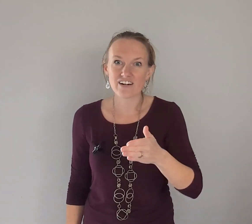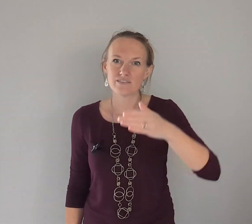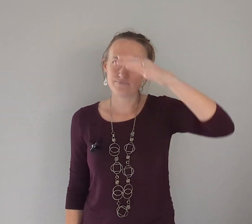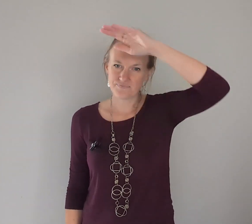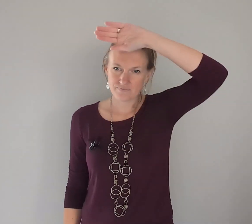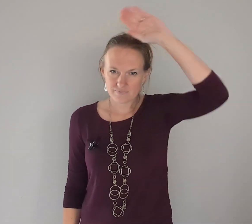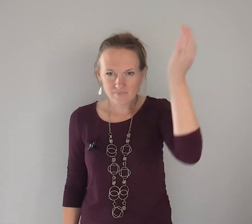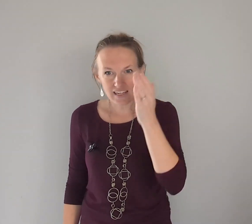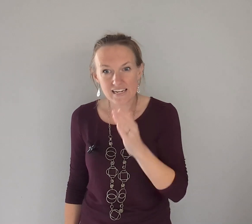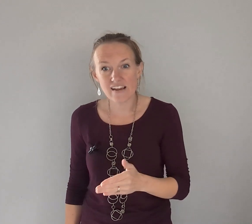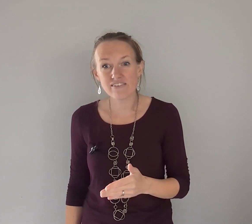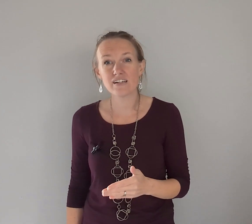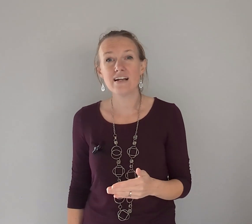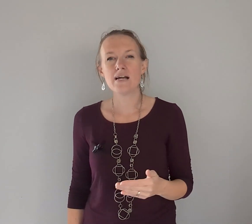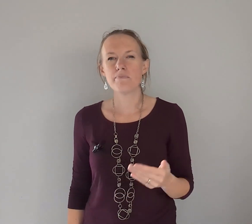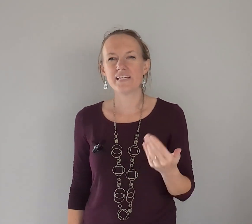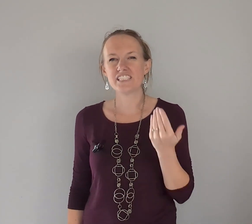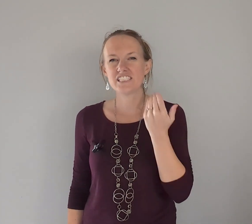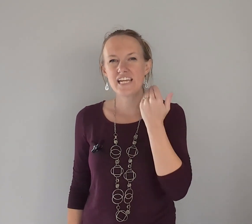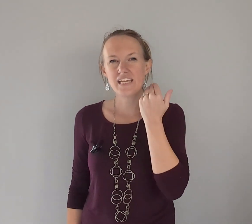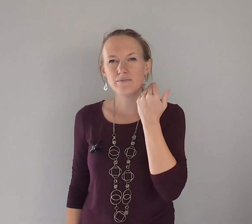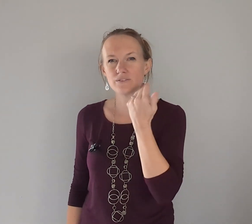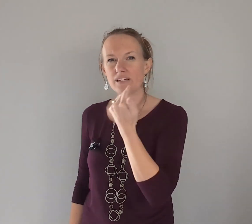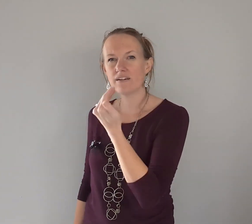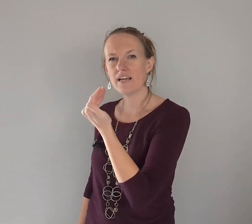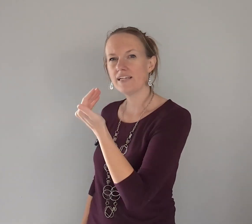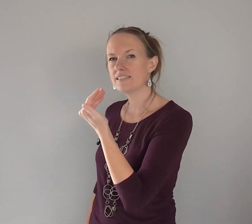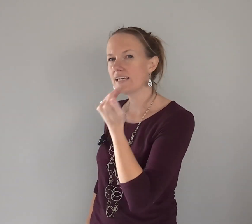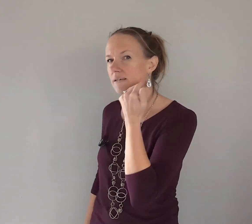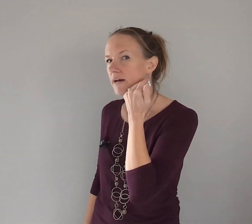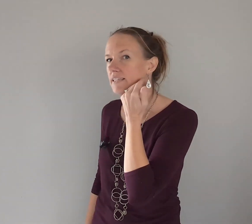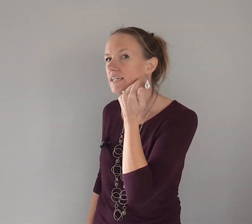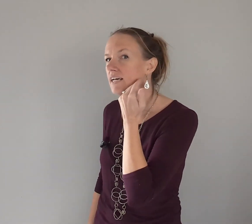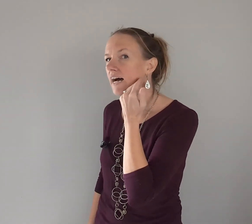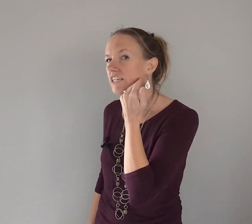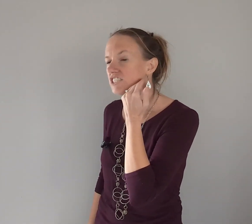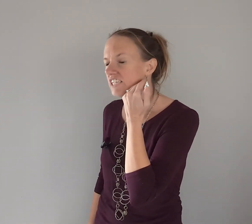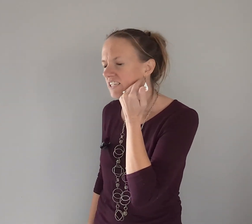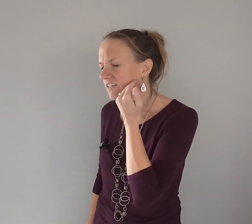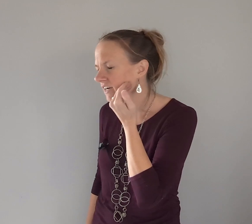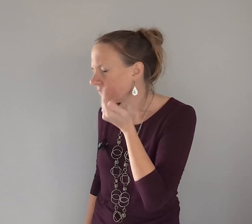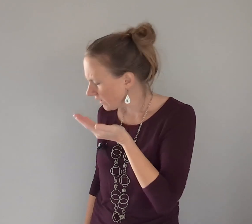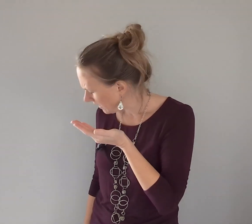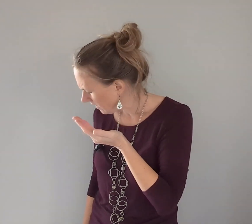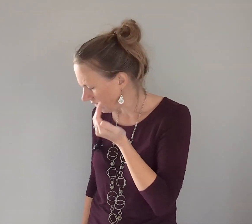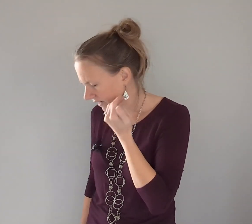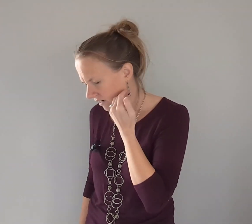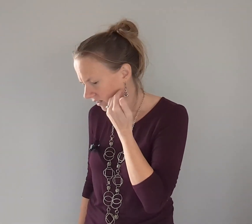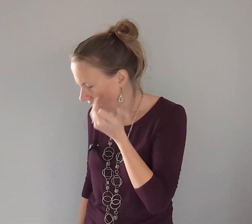Never. Never be ashamed. So here your hand's slightly bent at your chin and you're kind of bringing it out like, oh,